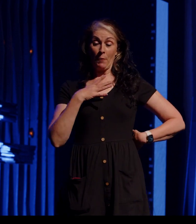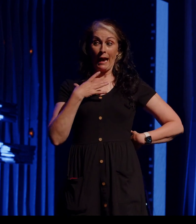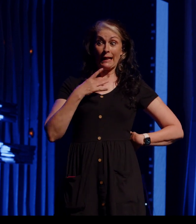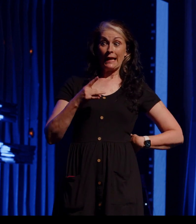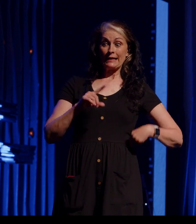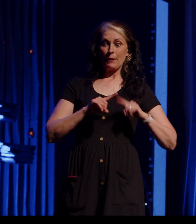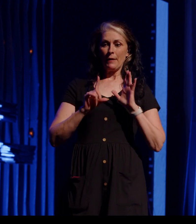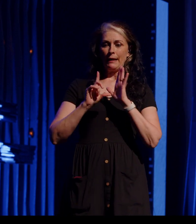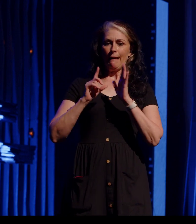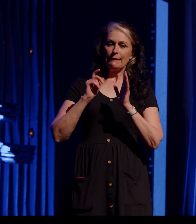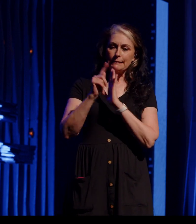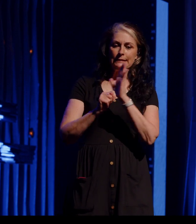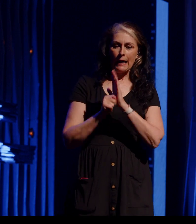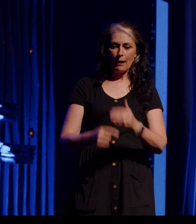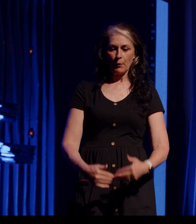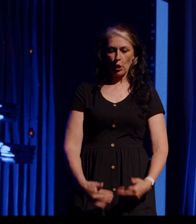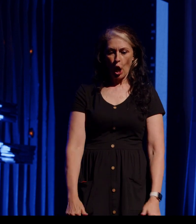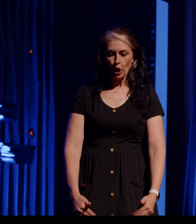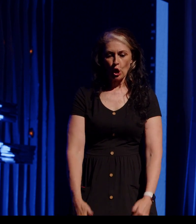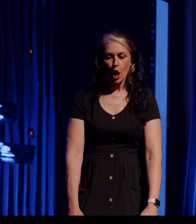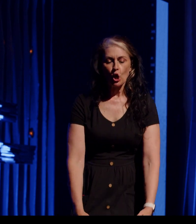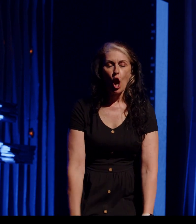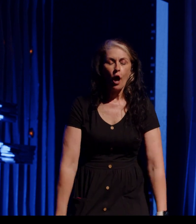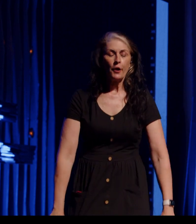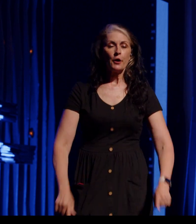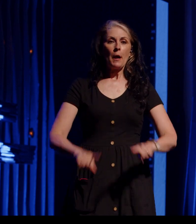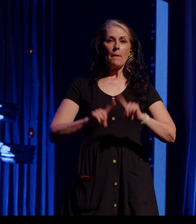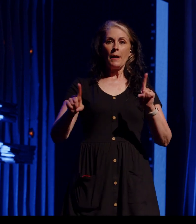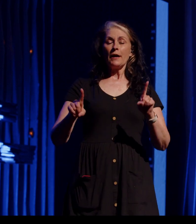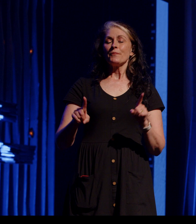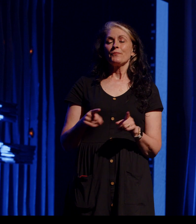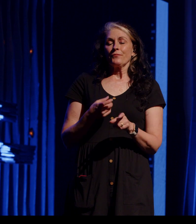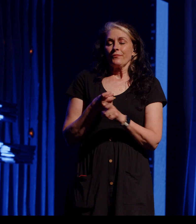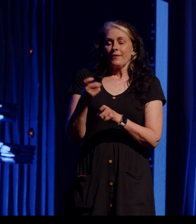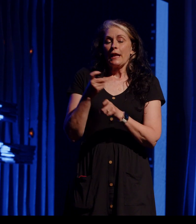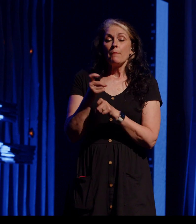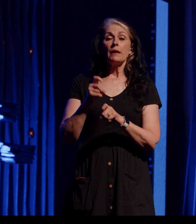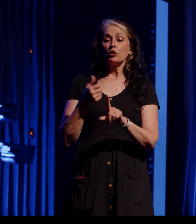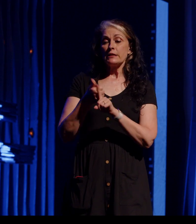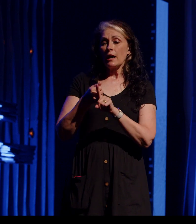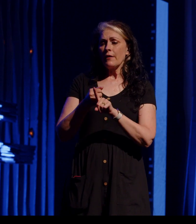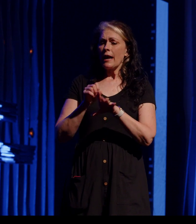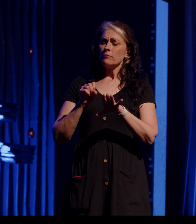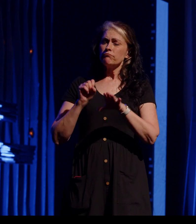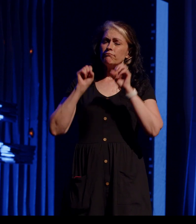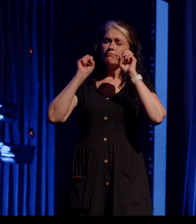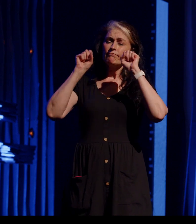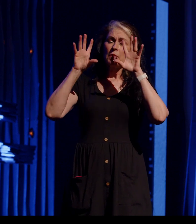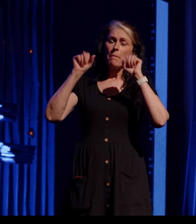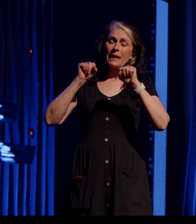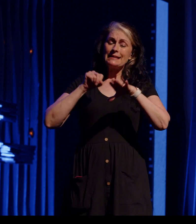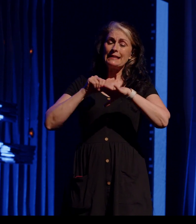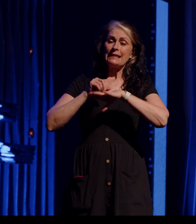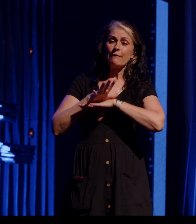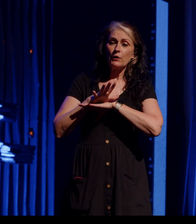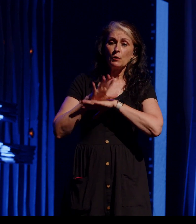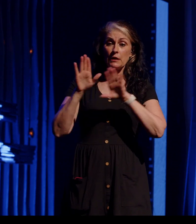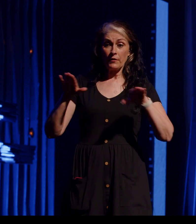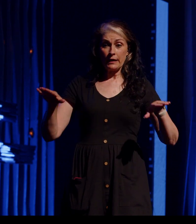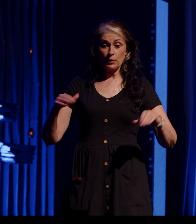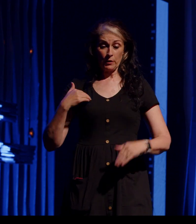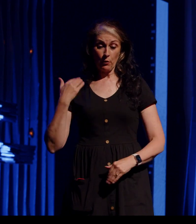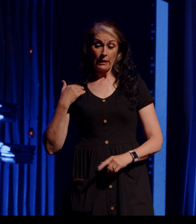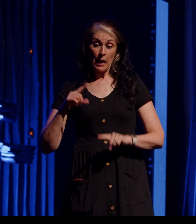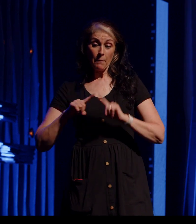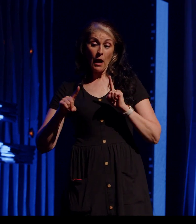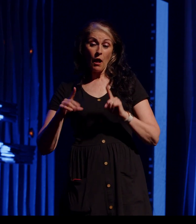eventually they went a little longer. So you had tremendous influence over the kids when they were little. But as they started